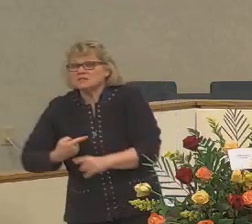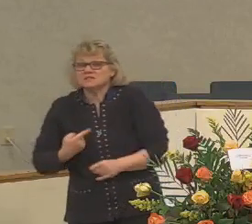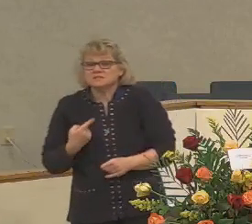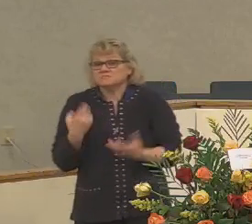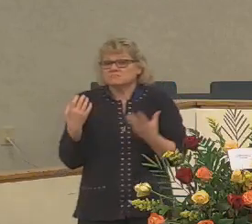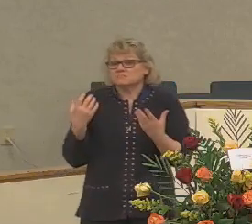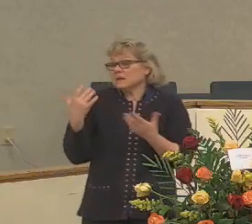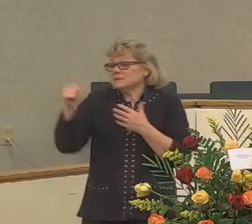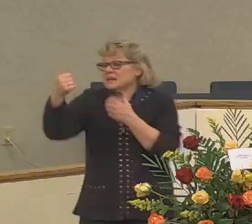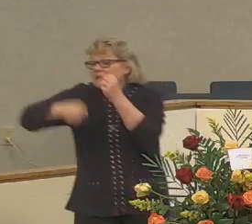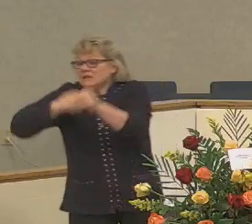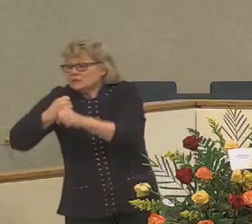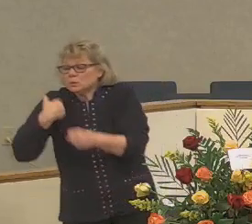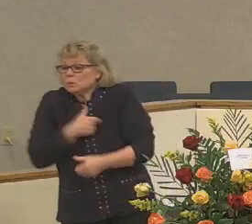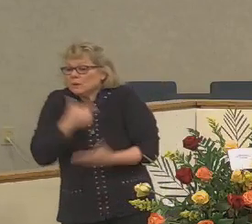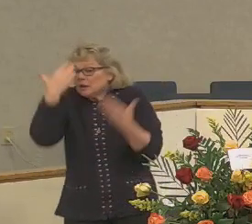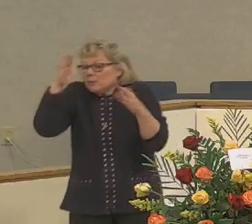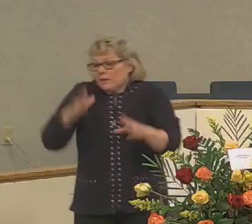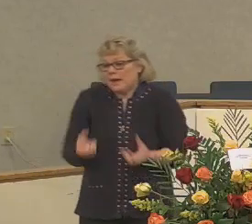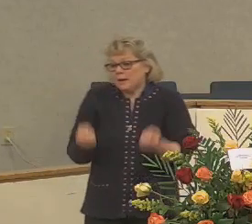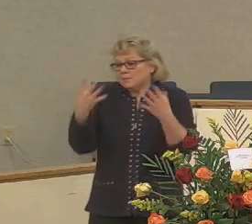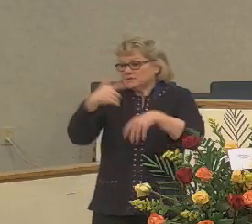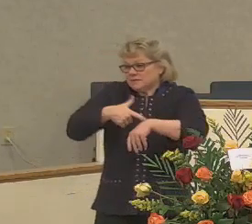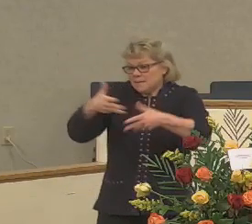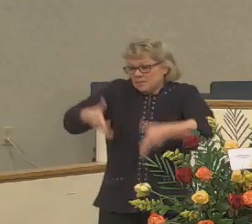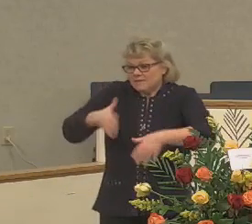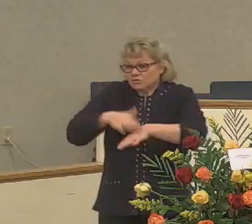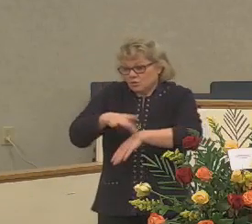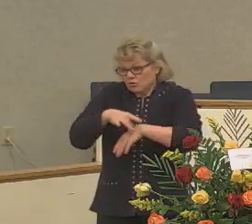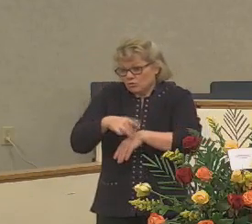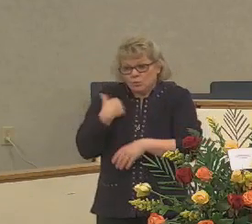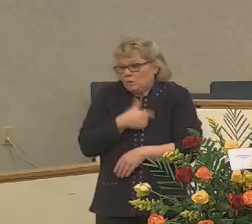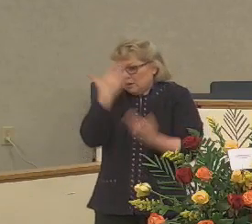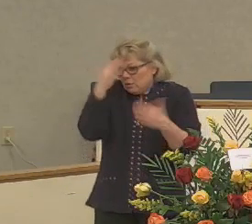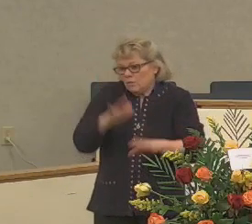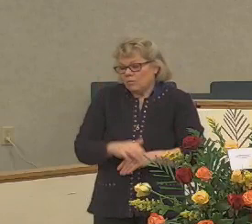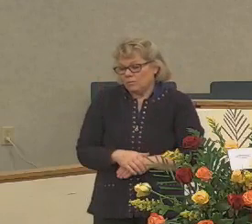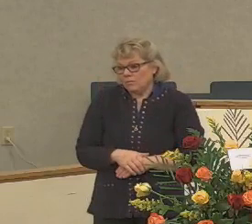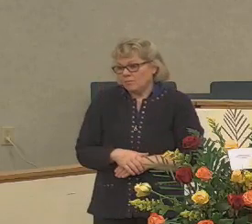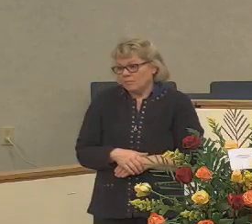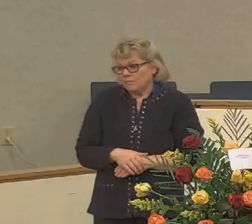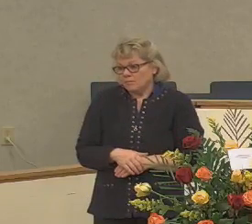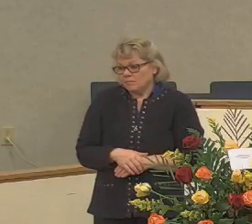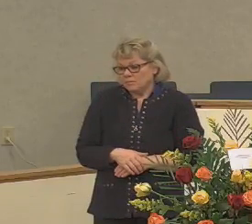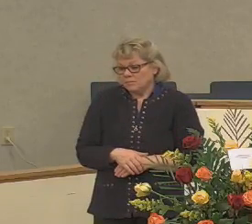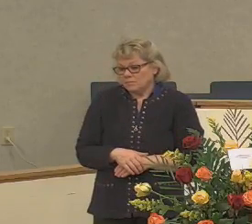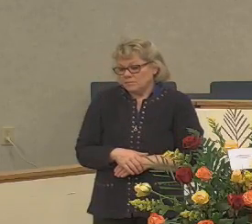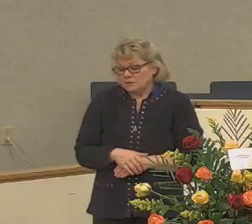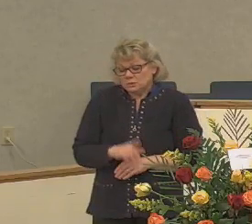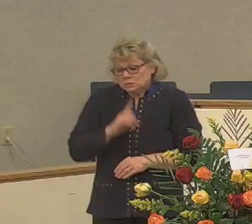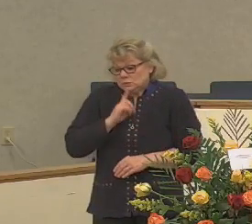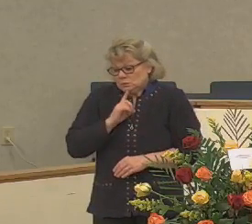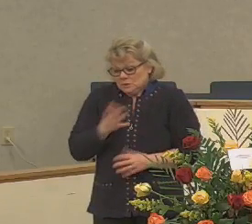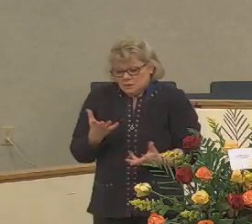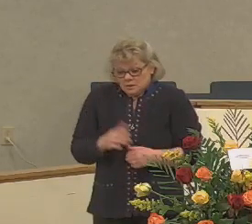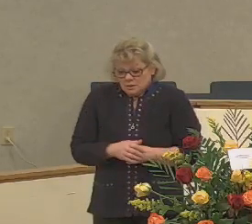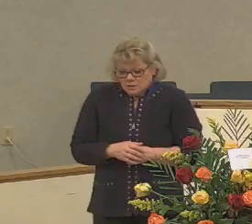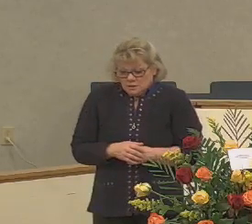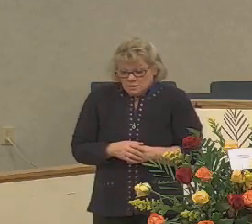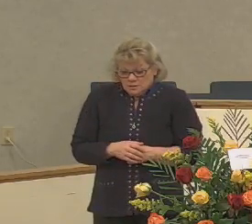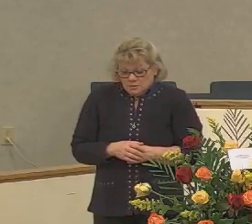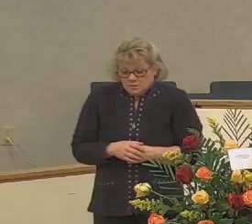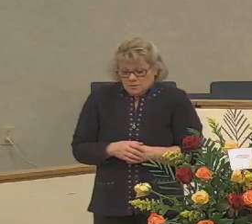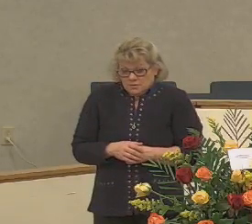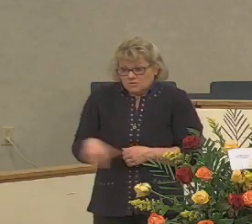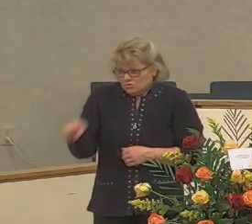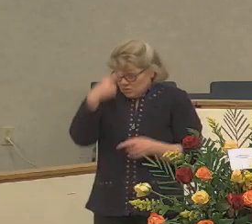it could be 10 years. I don't know. But none of us know. And truth be known, and